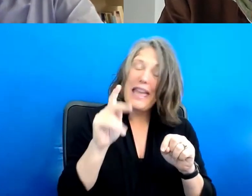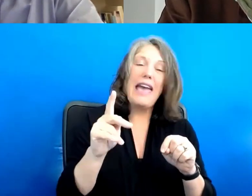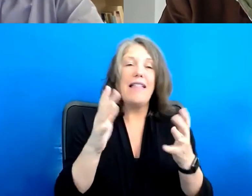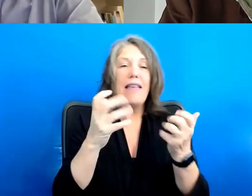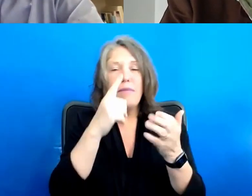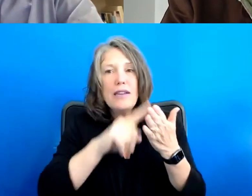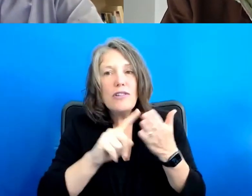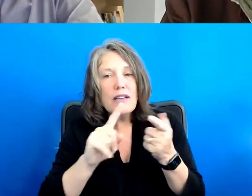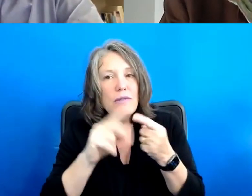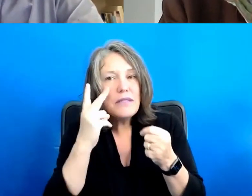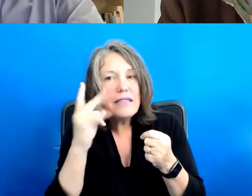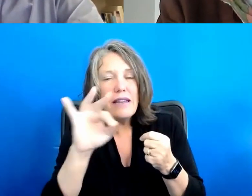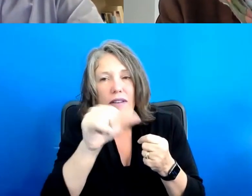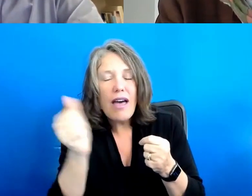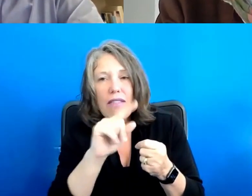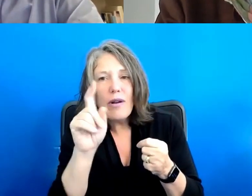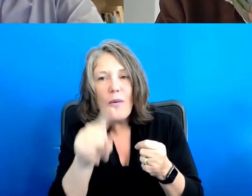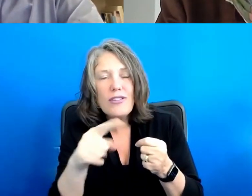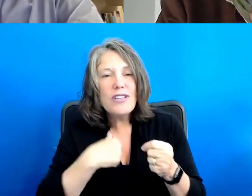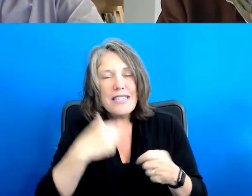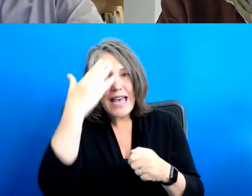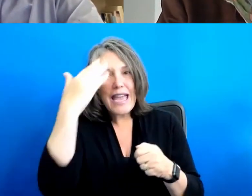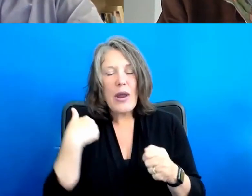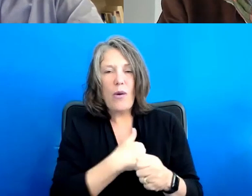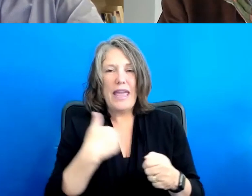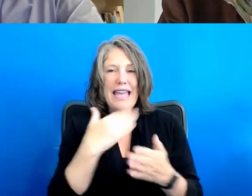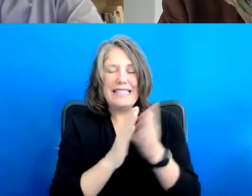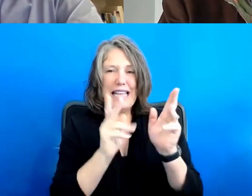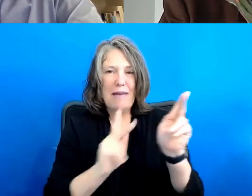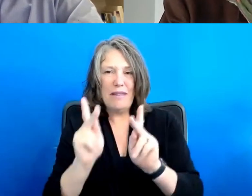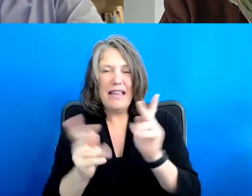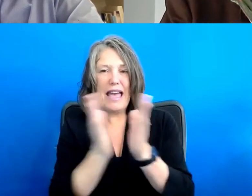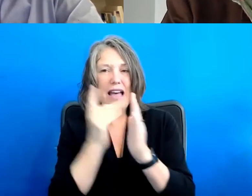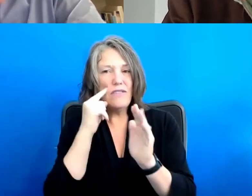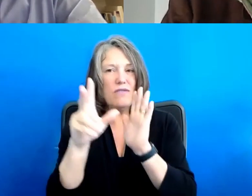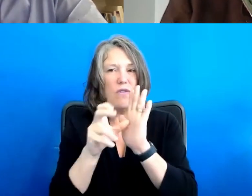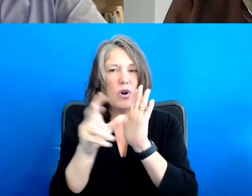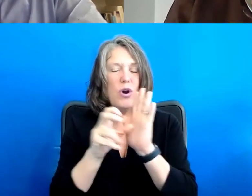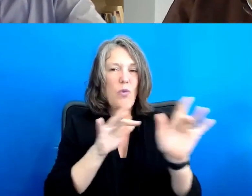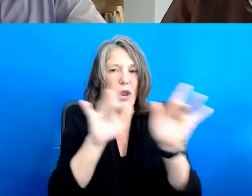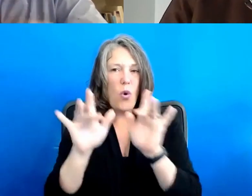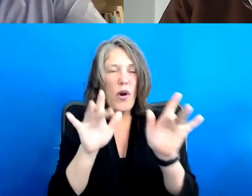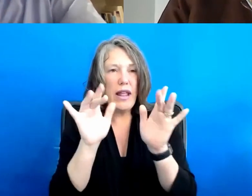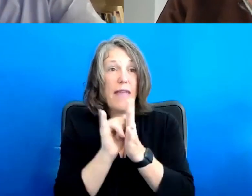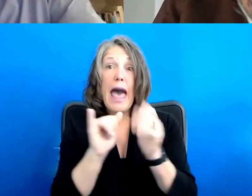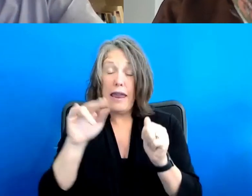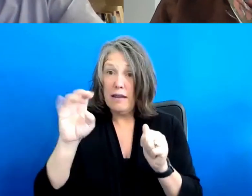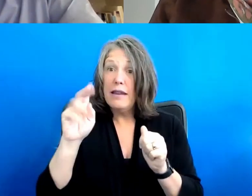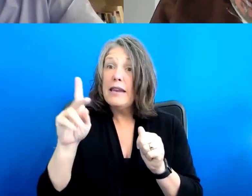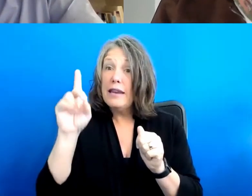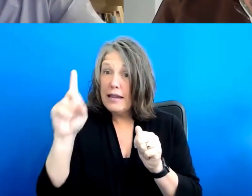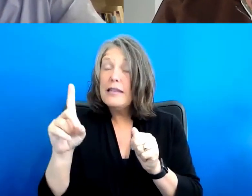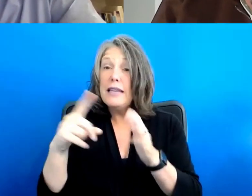there are others who had questions. I know we had some individuals ask for a recording. Nick did share in the chat that the recordings will all be